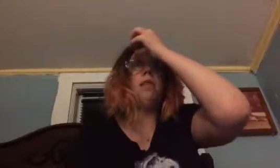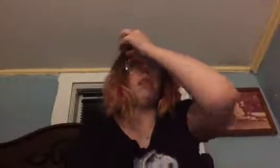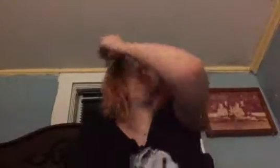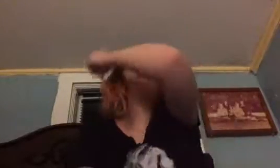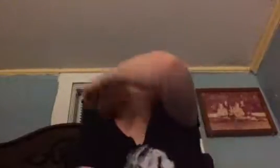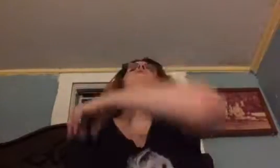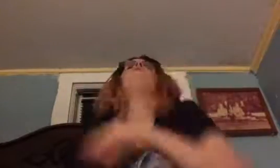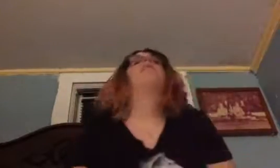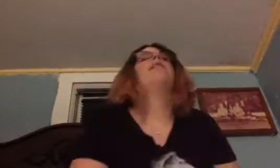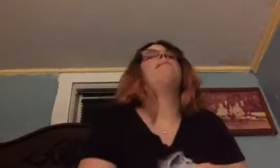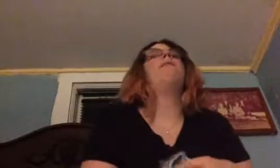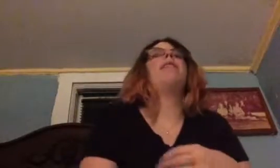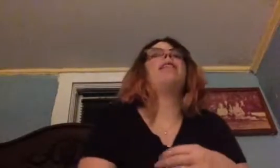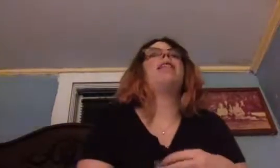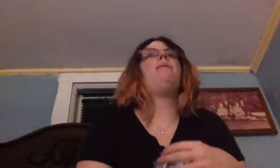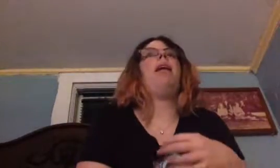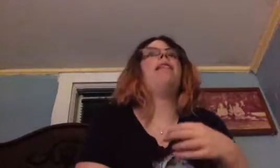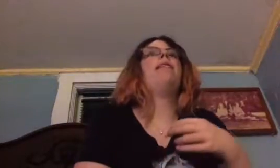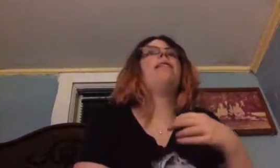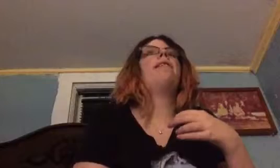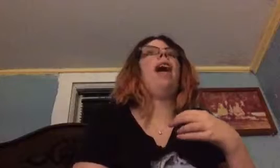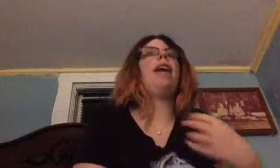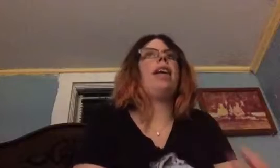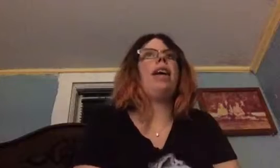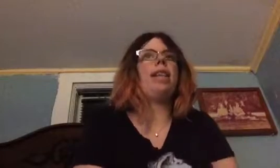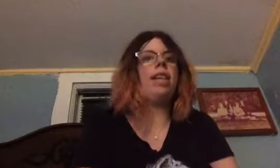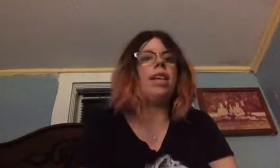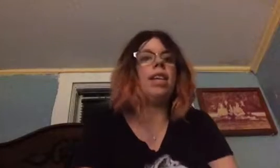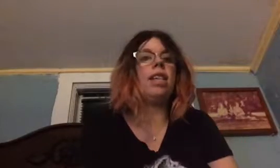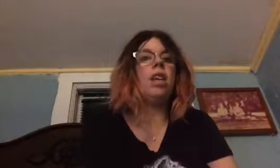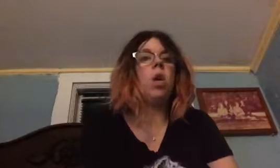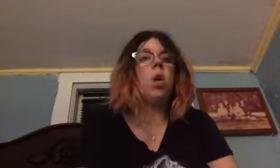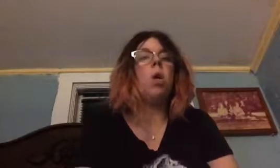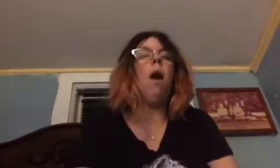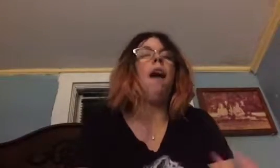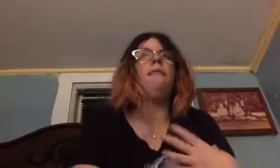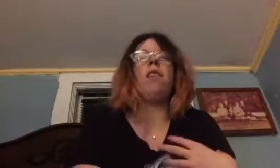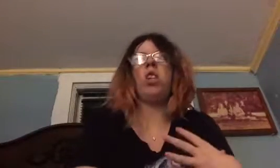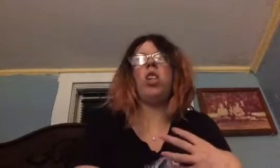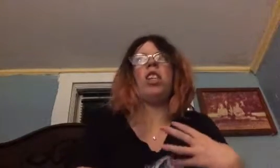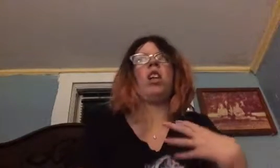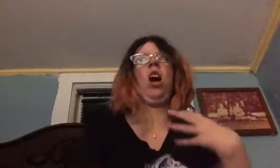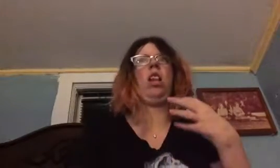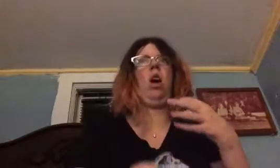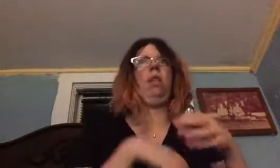That So Raven was basically that psychic teen who had visions and got in all